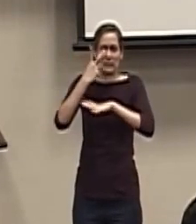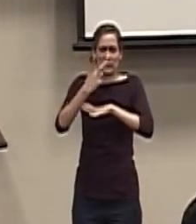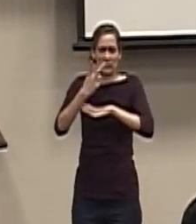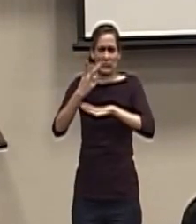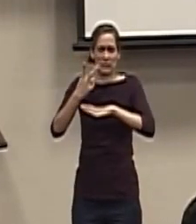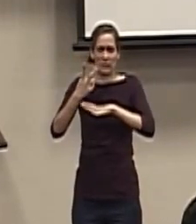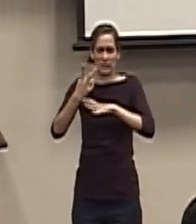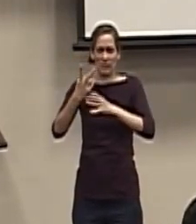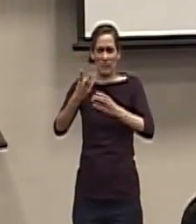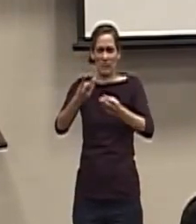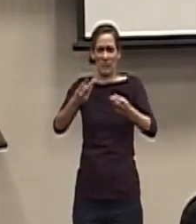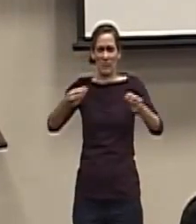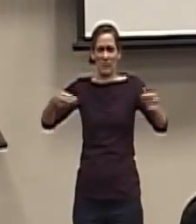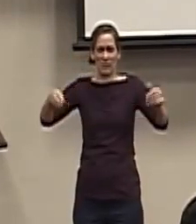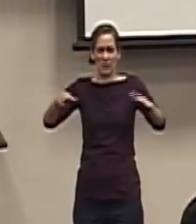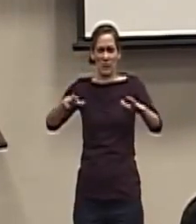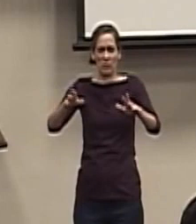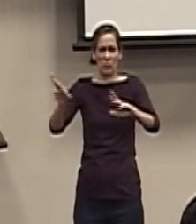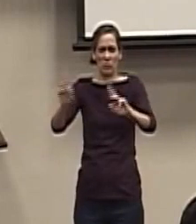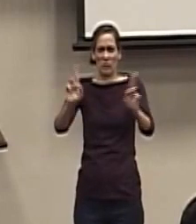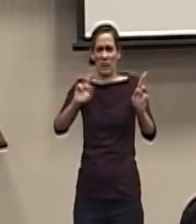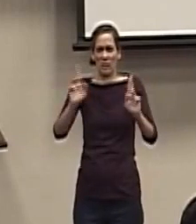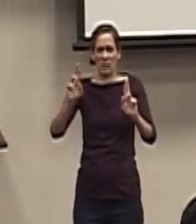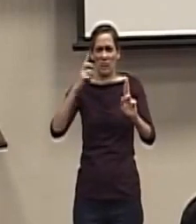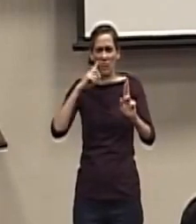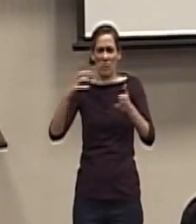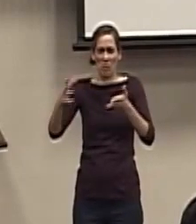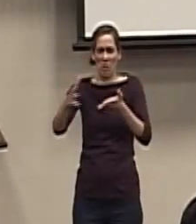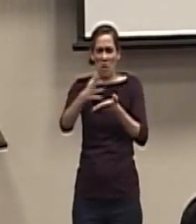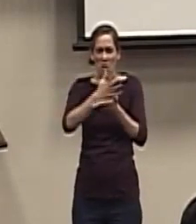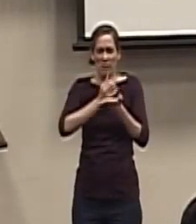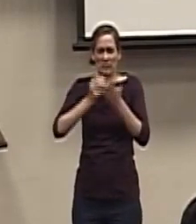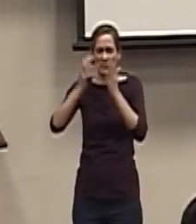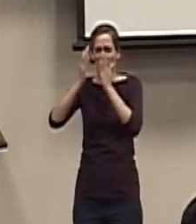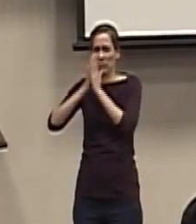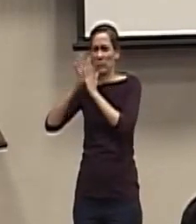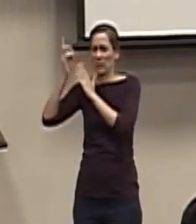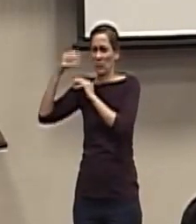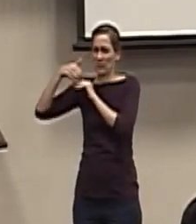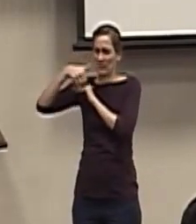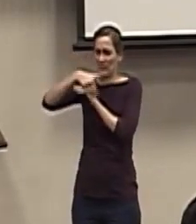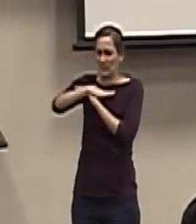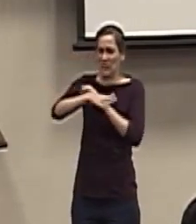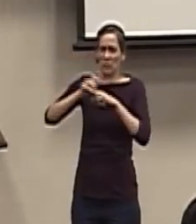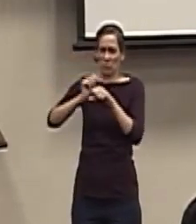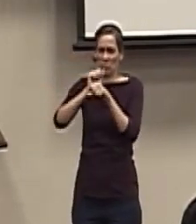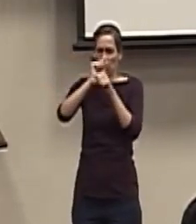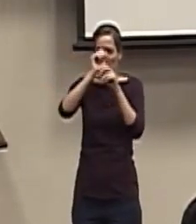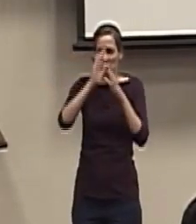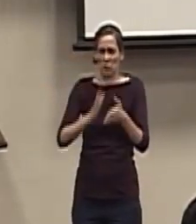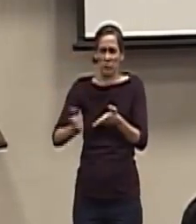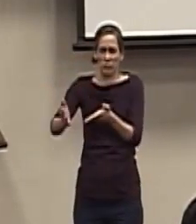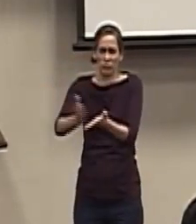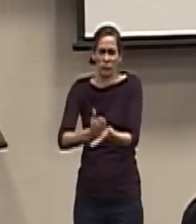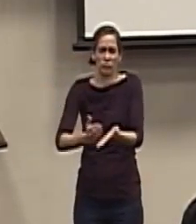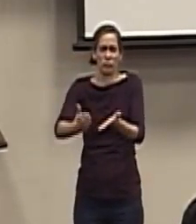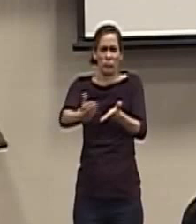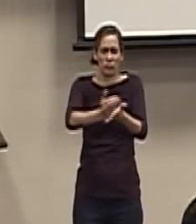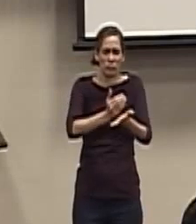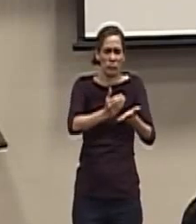of the harvest that you send workers out into that harvest field. I pray that souls are saved